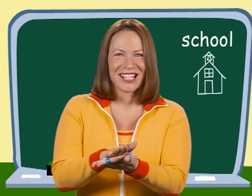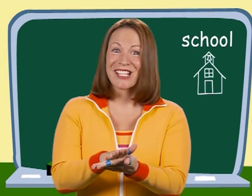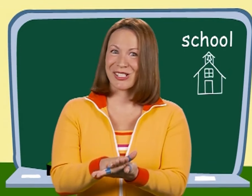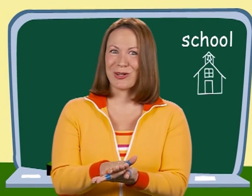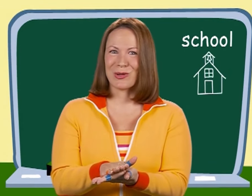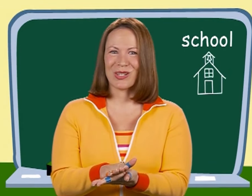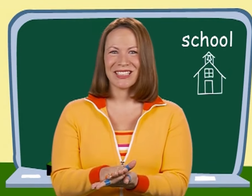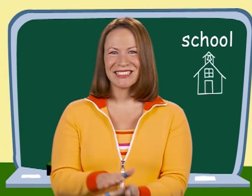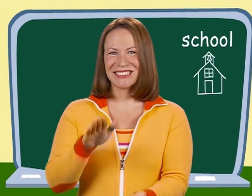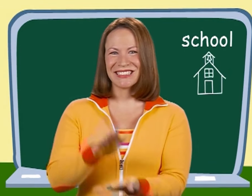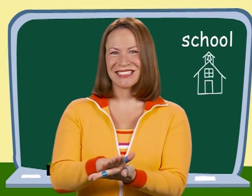School.